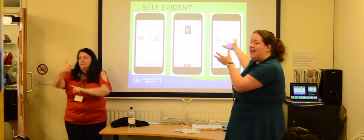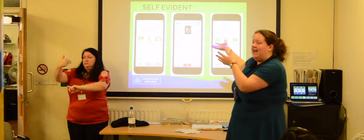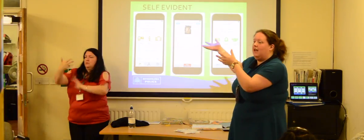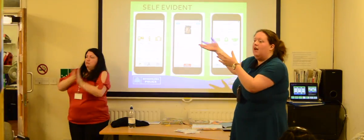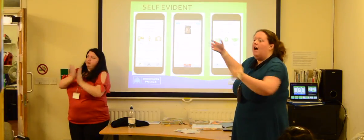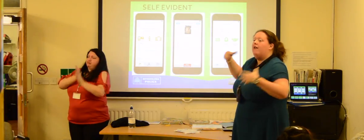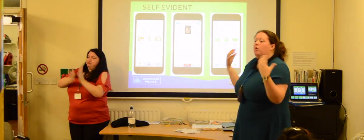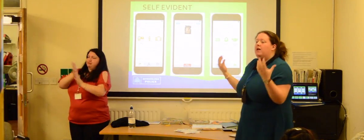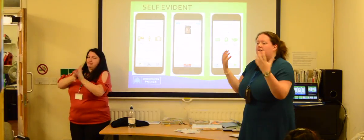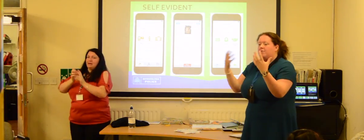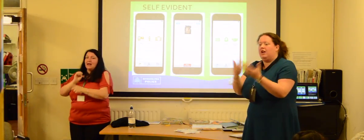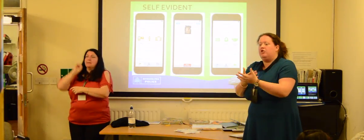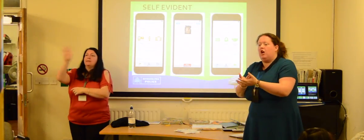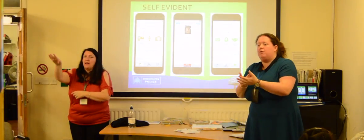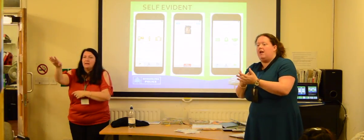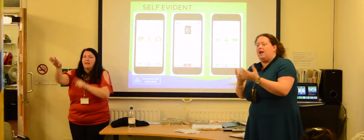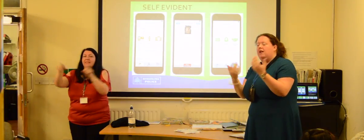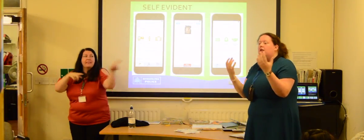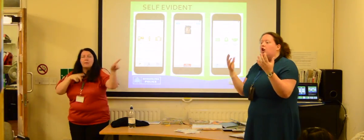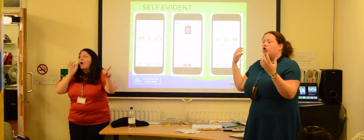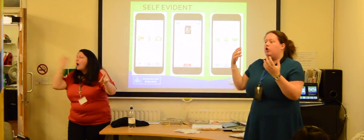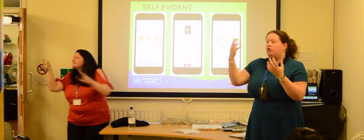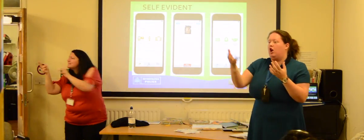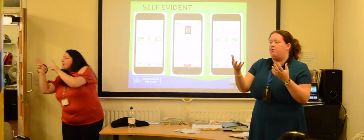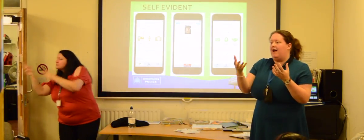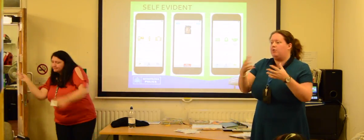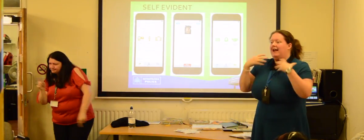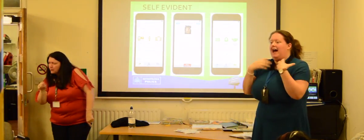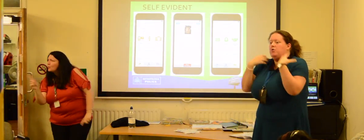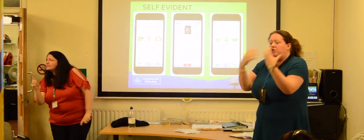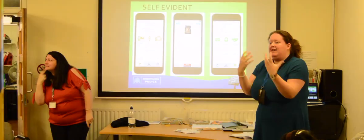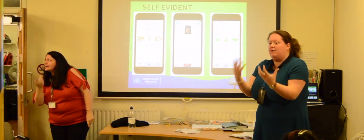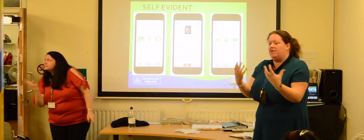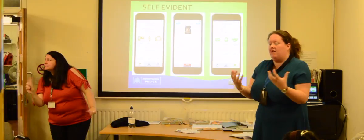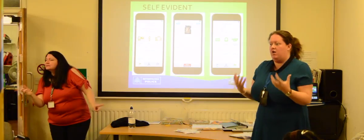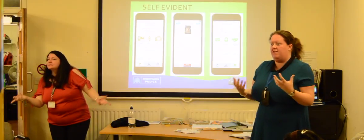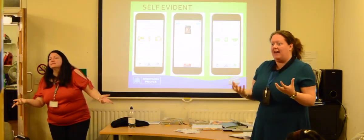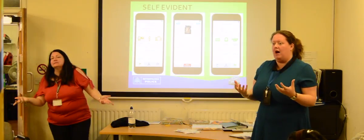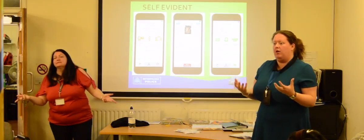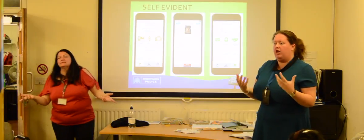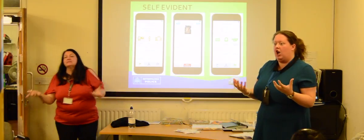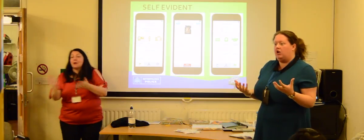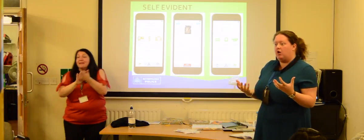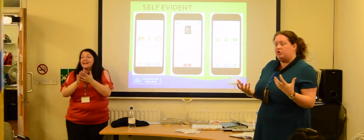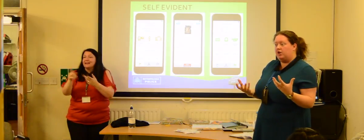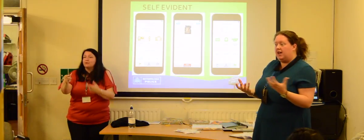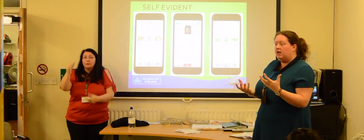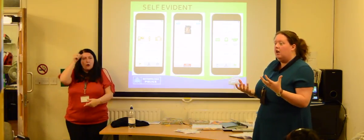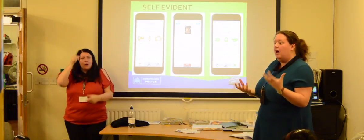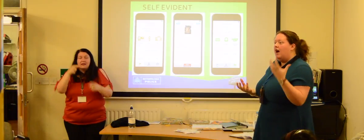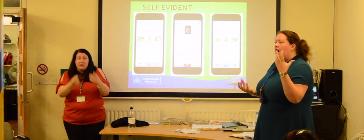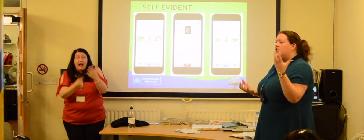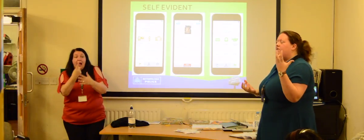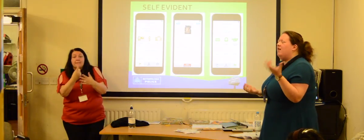you're saying, and then we can then bring an interpreter in to interpret that. So it allows you to give us that first account at the earliest